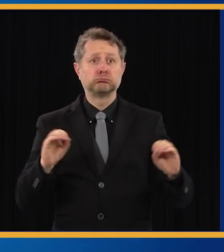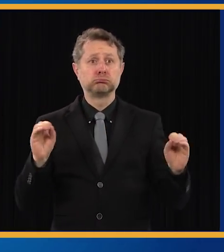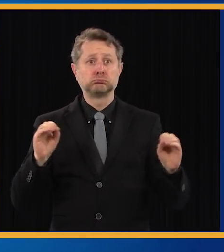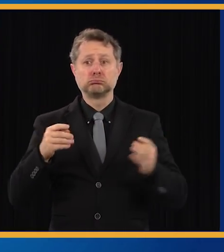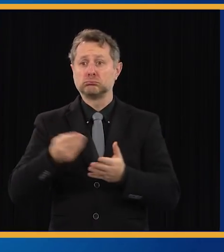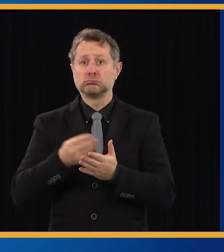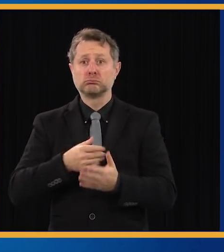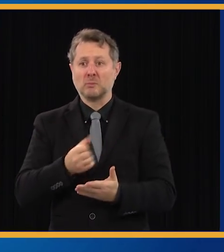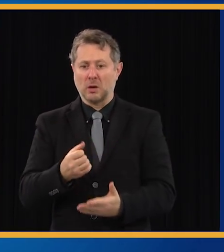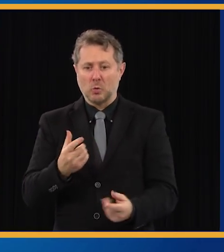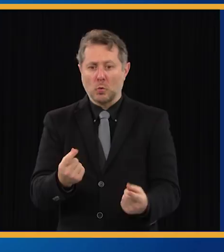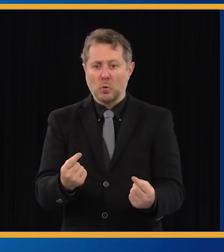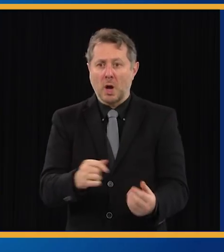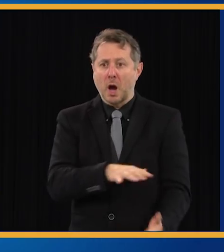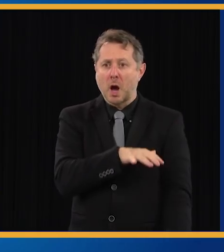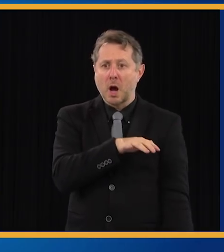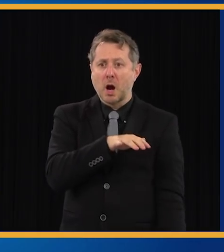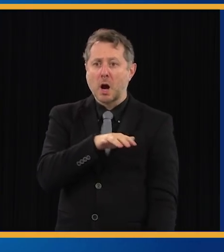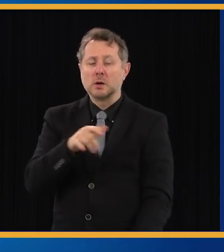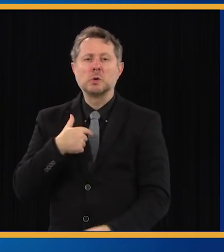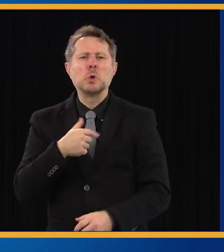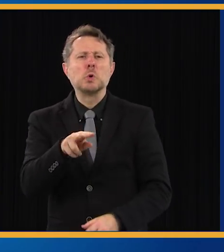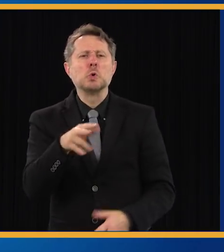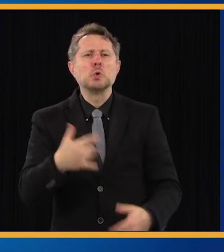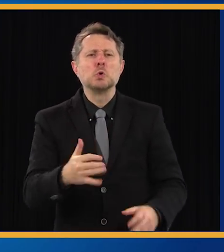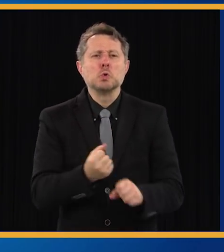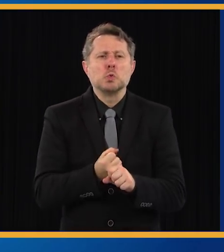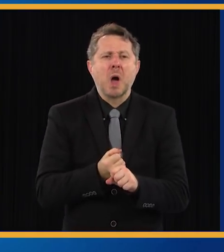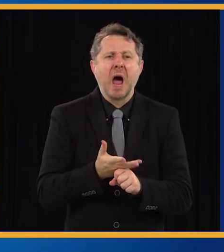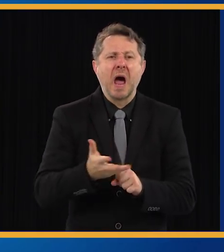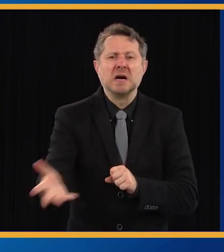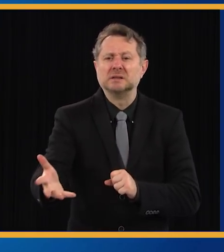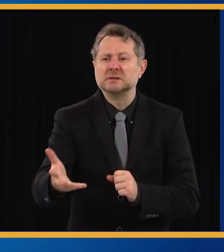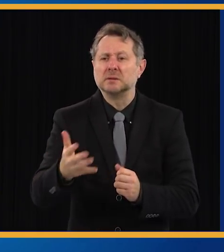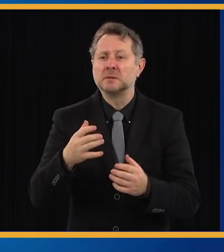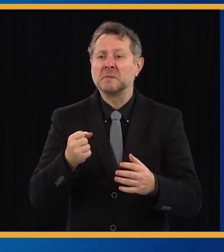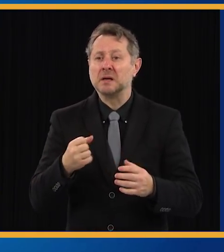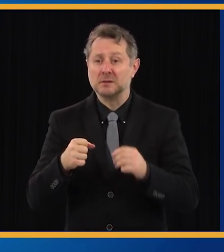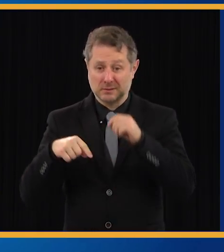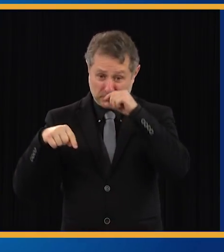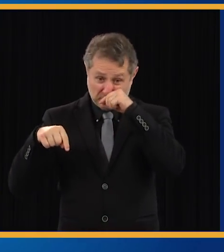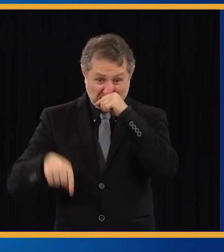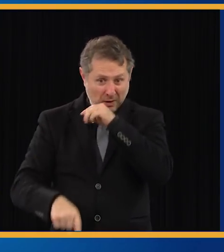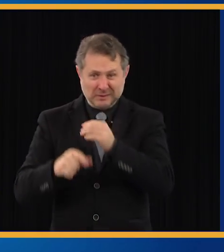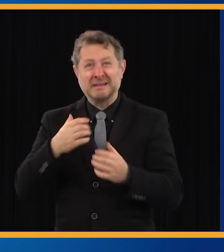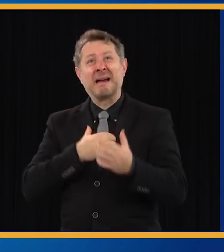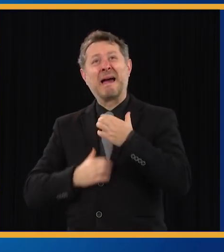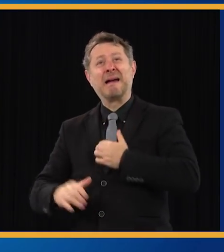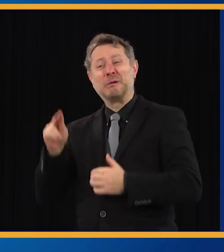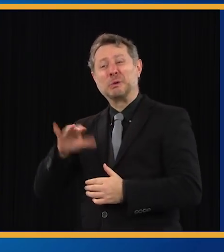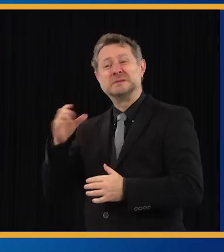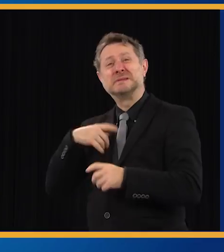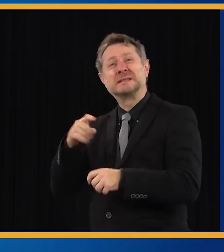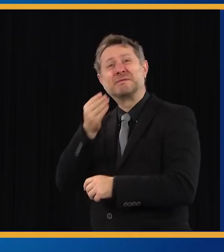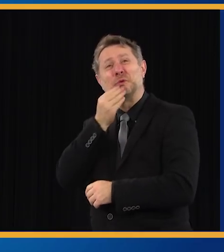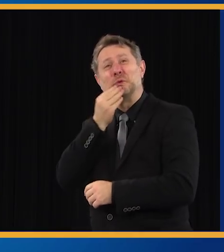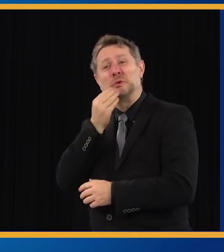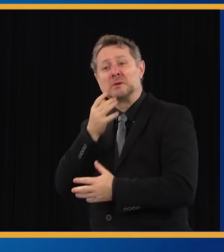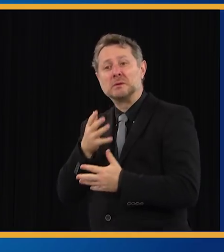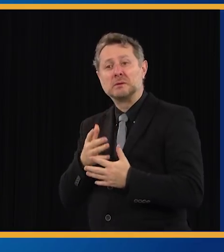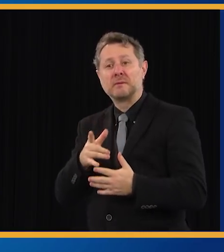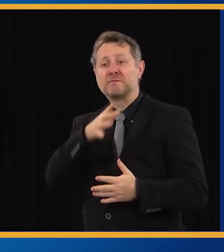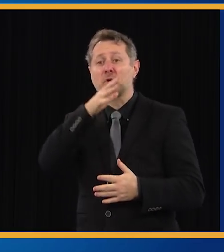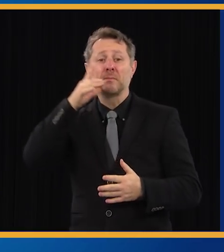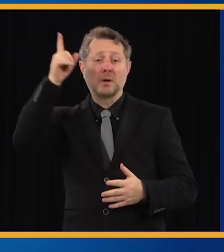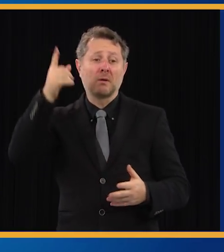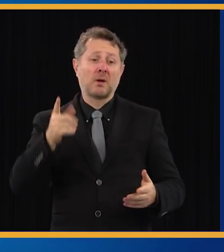is just total waste to me. We have people downstate who need food. We have farmers upstate